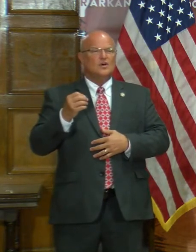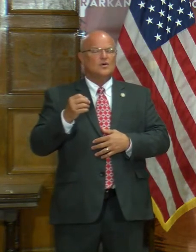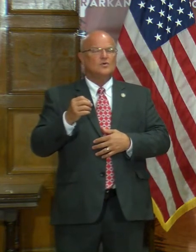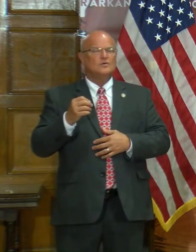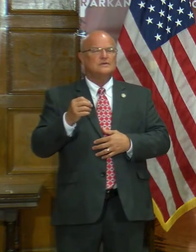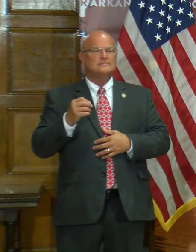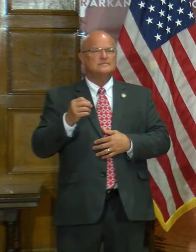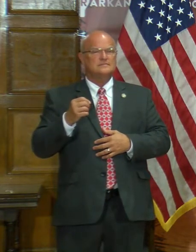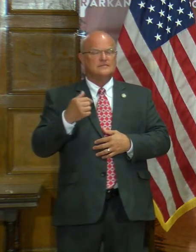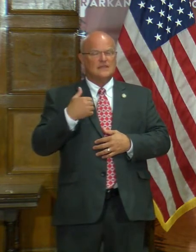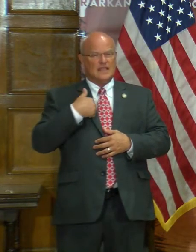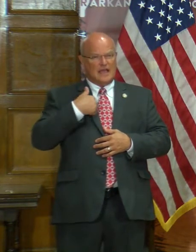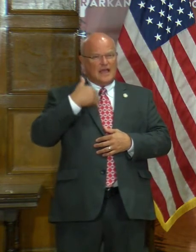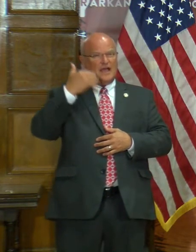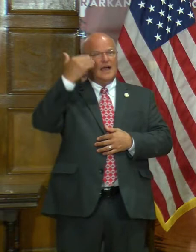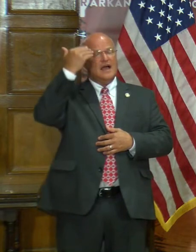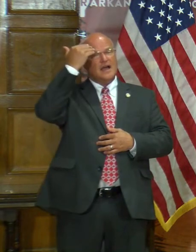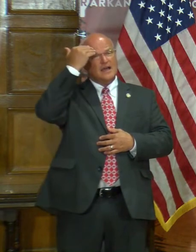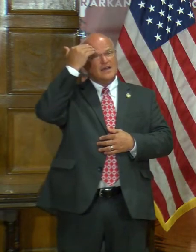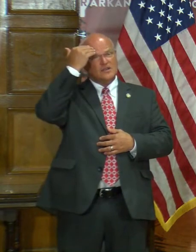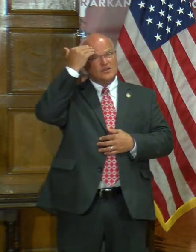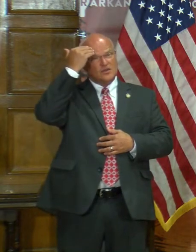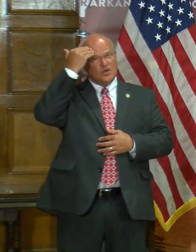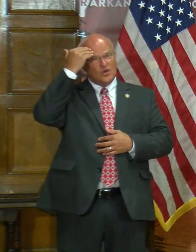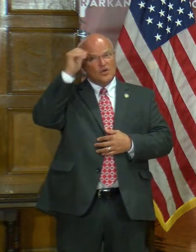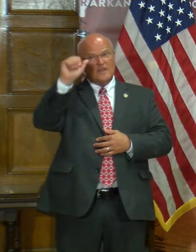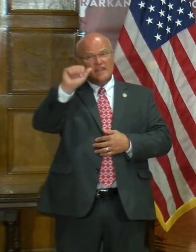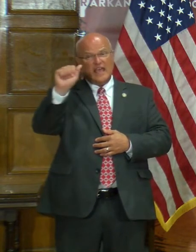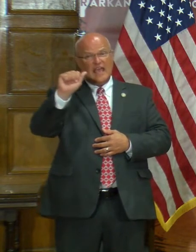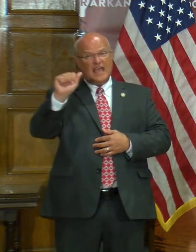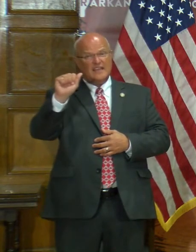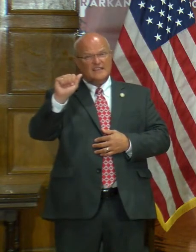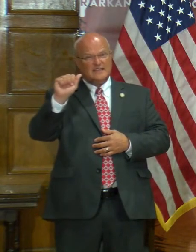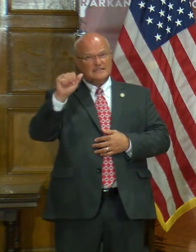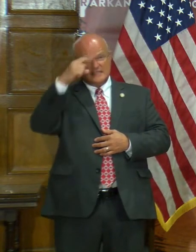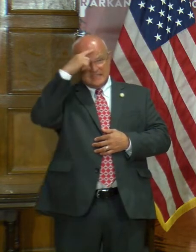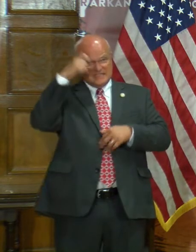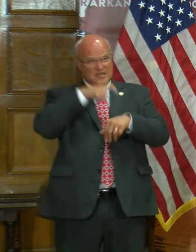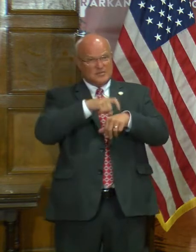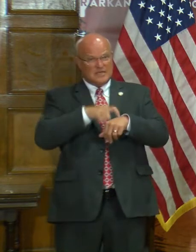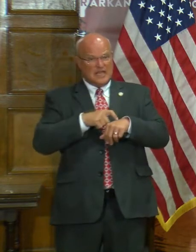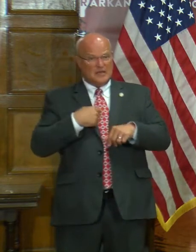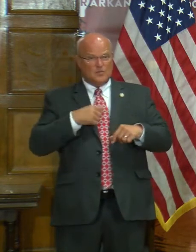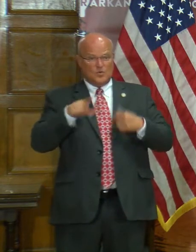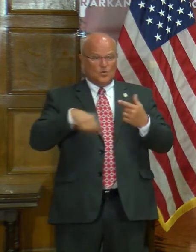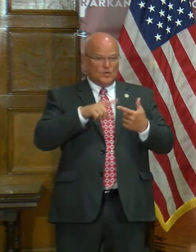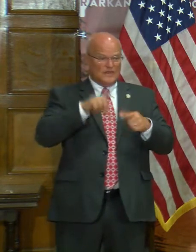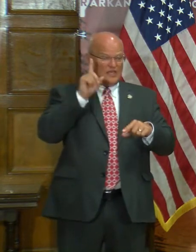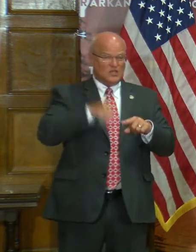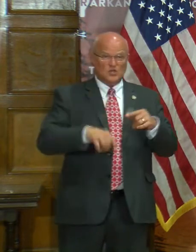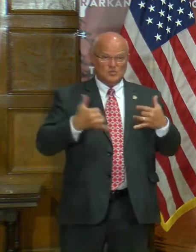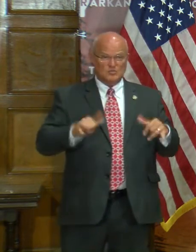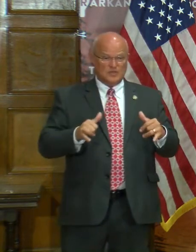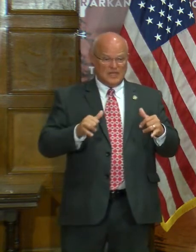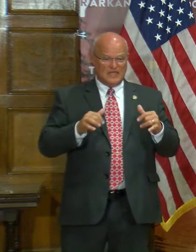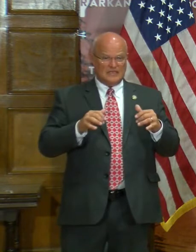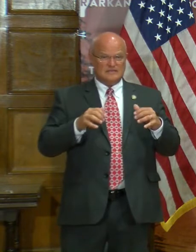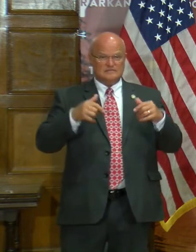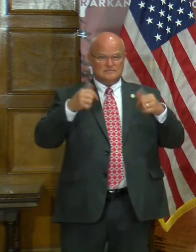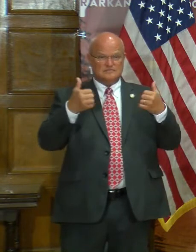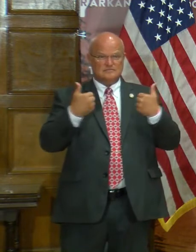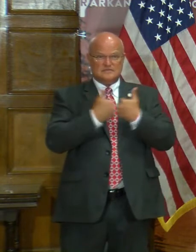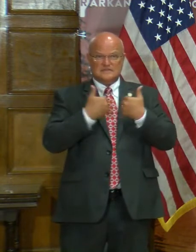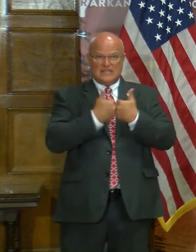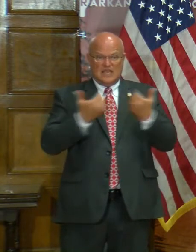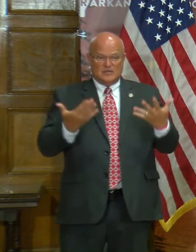But I know that the athletes over the summer, whenever they could not play their ball here in Arkansas